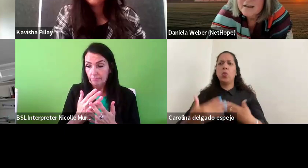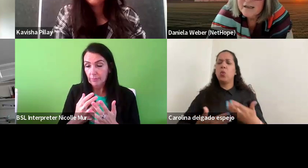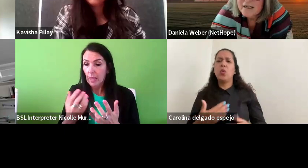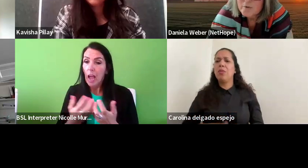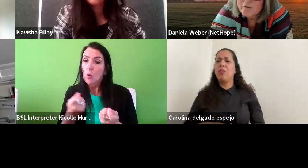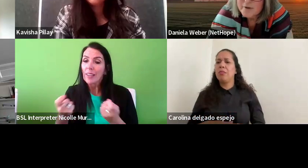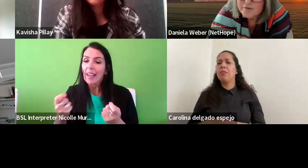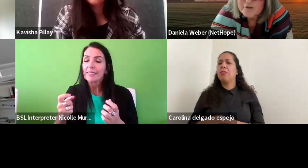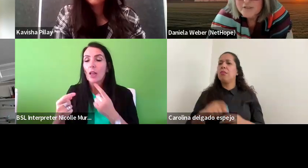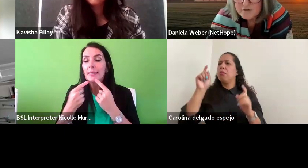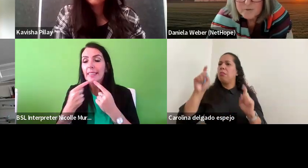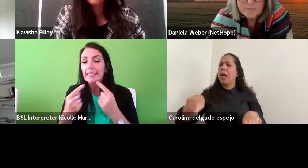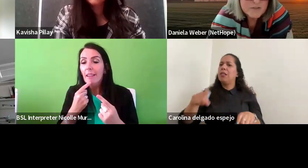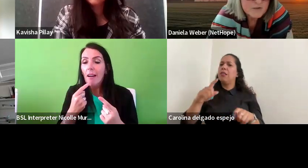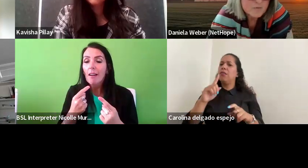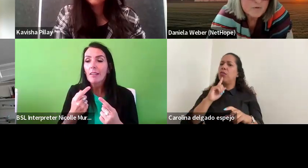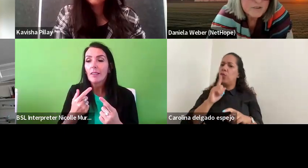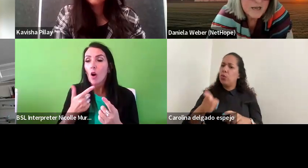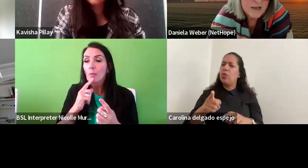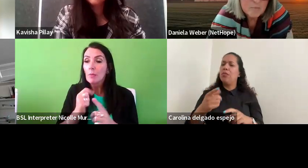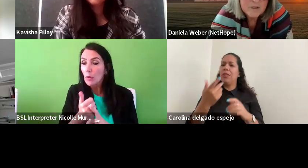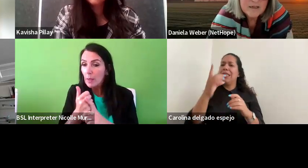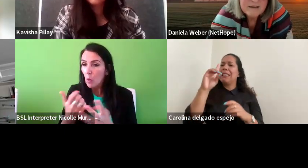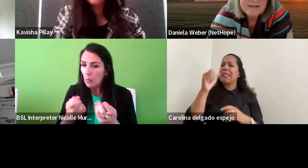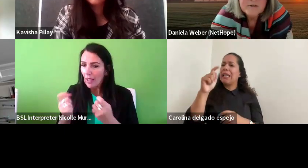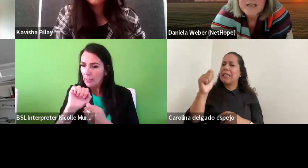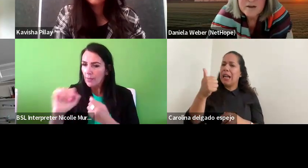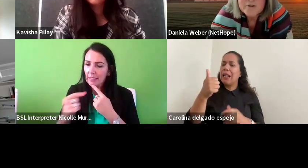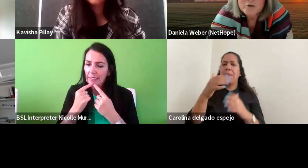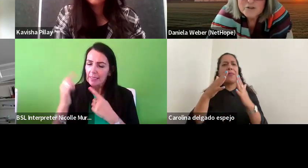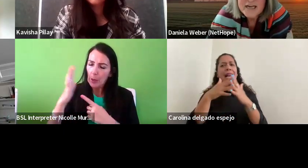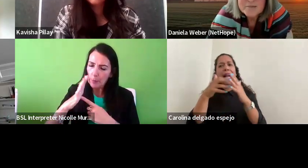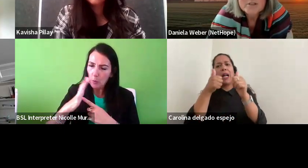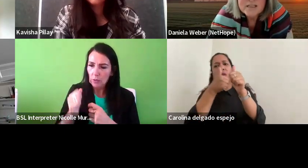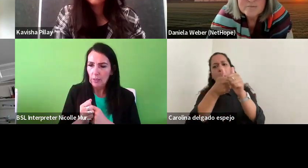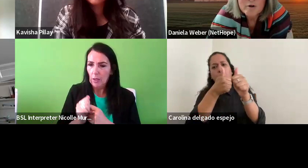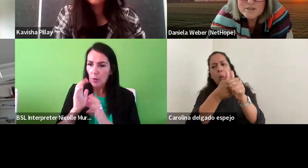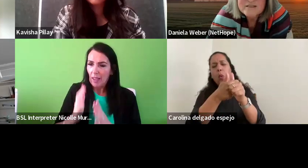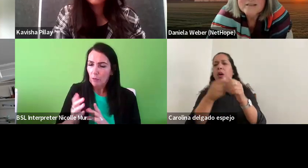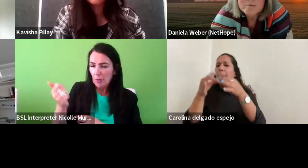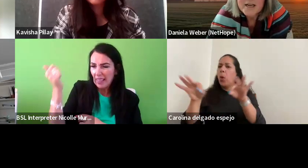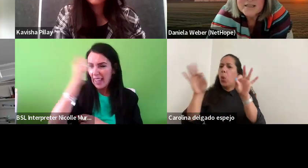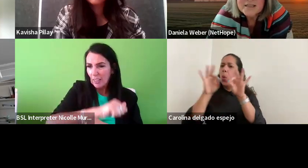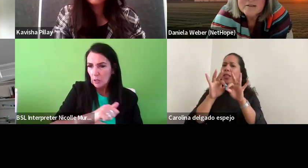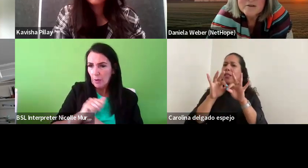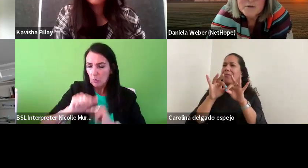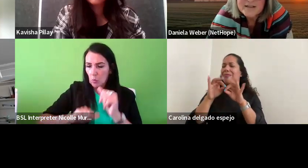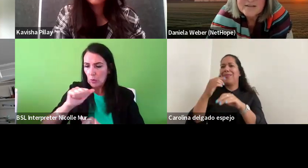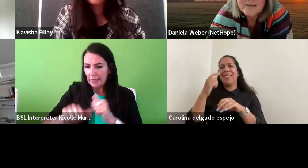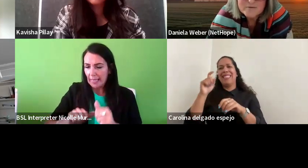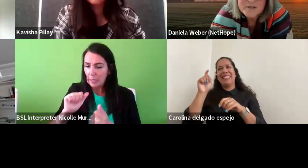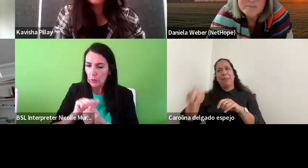data of beneficiaries, of people we support, that we have the knowledge and expertise and processes in place to